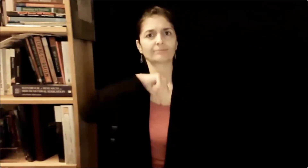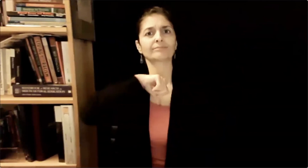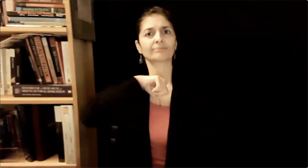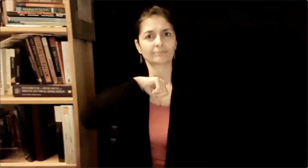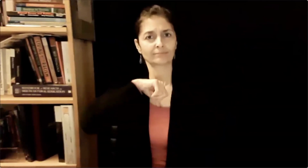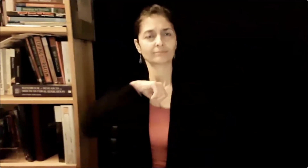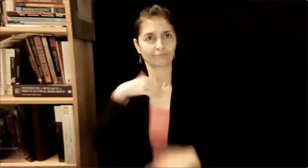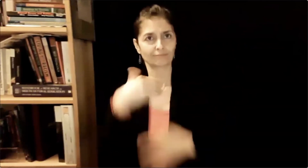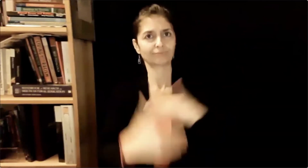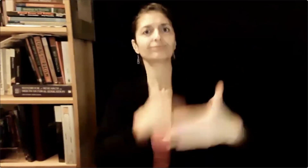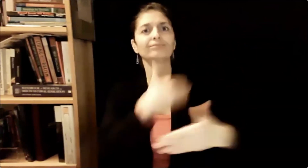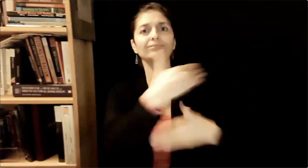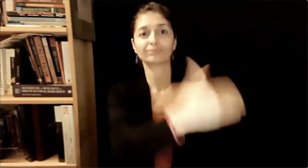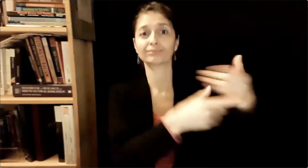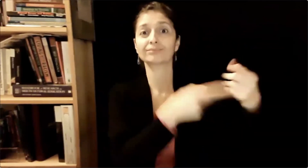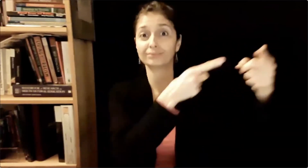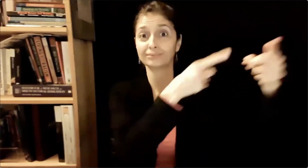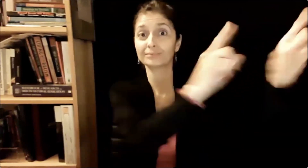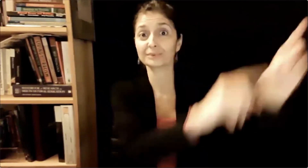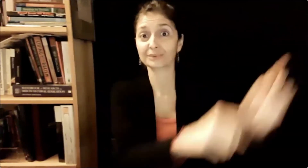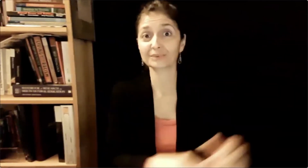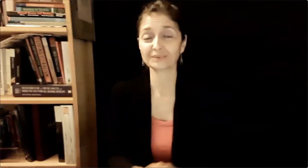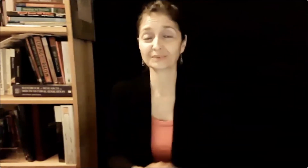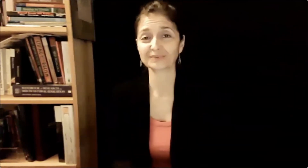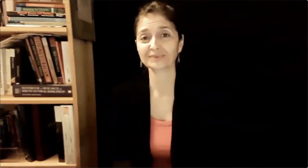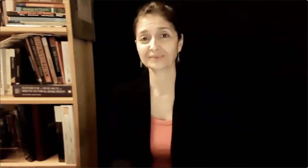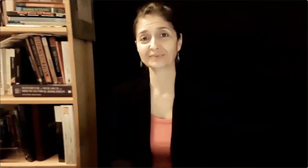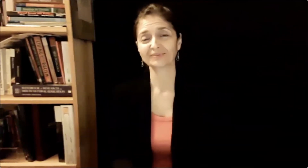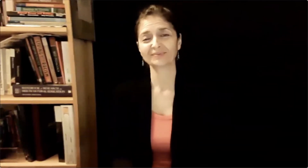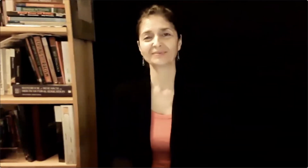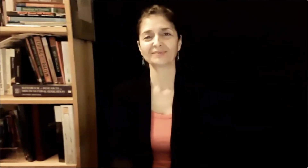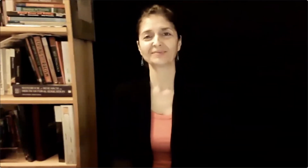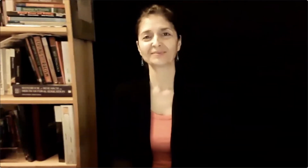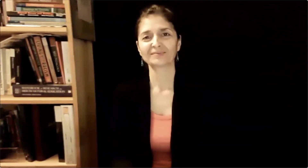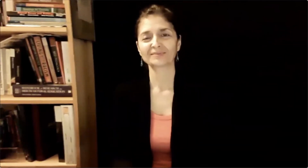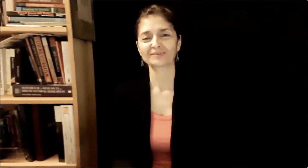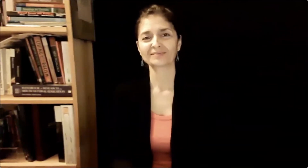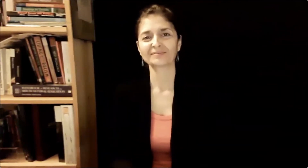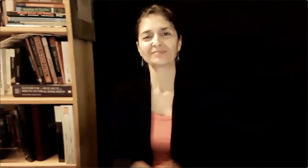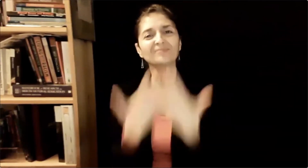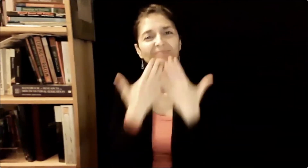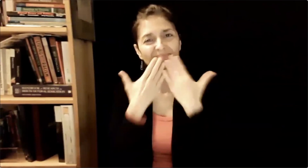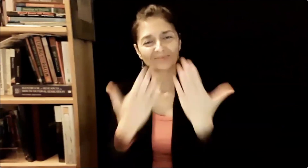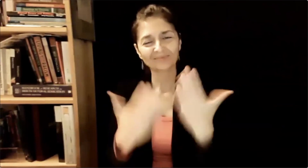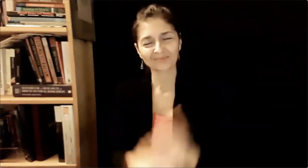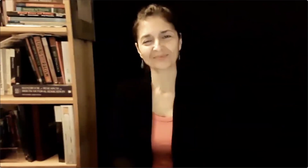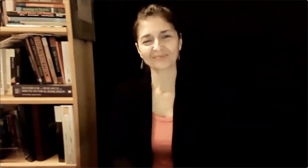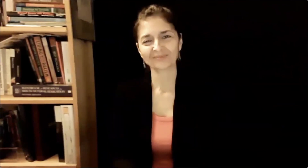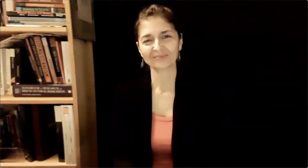is okay, to feel proud in order to progress and be successful. Thank you.